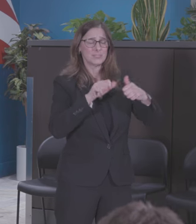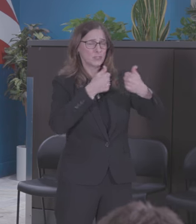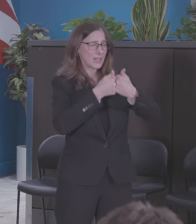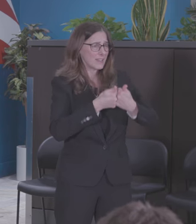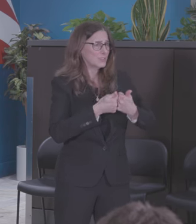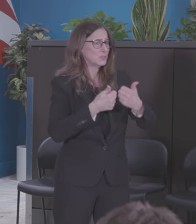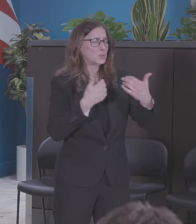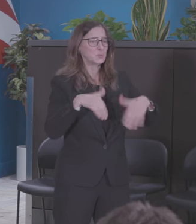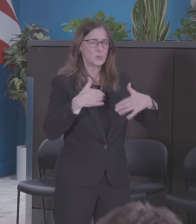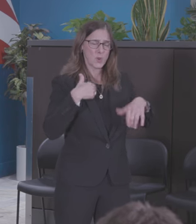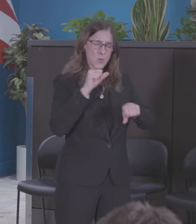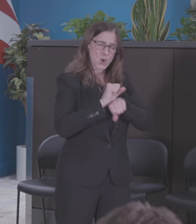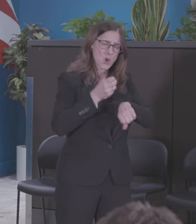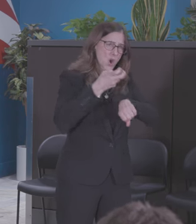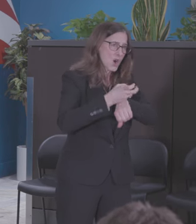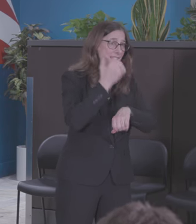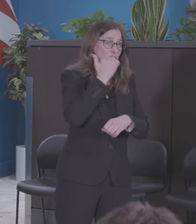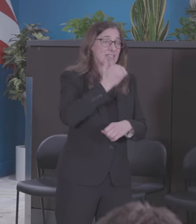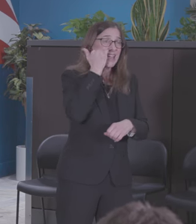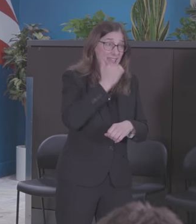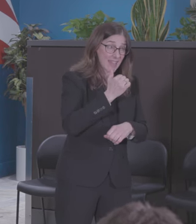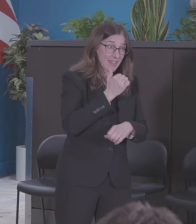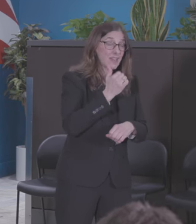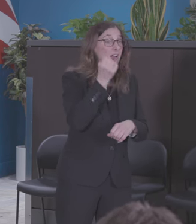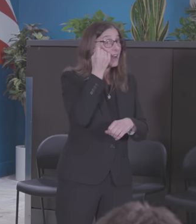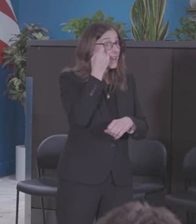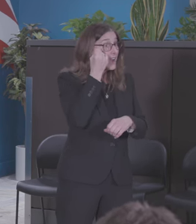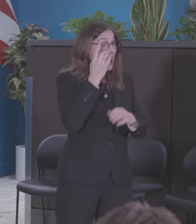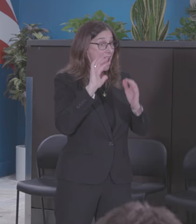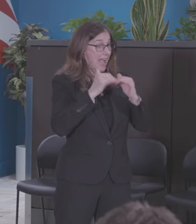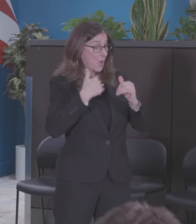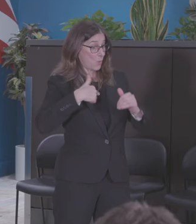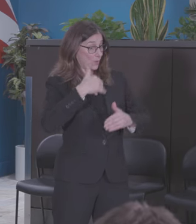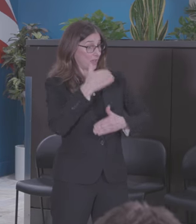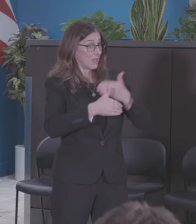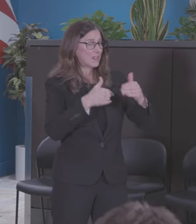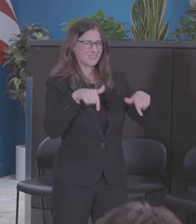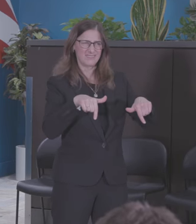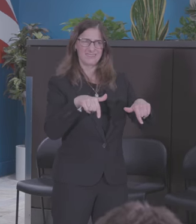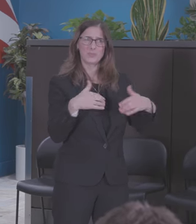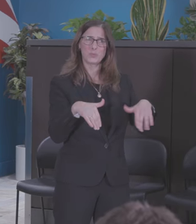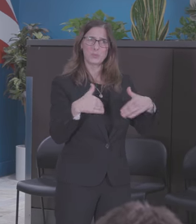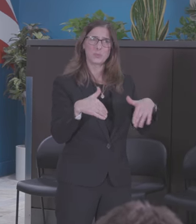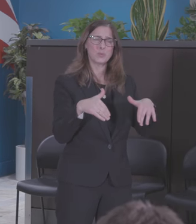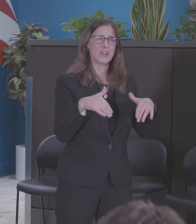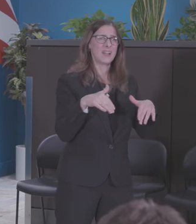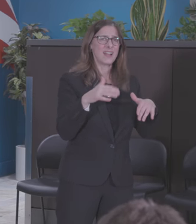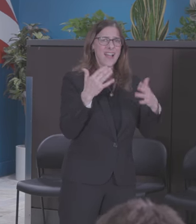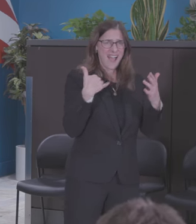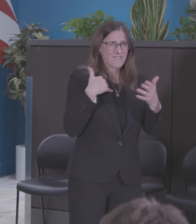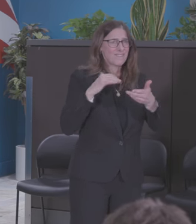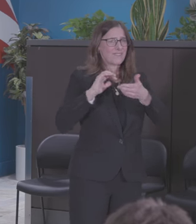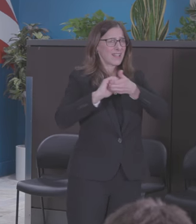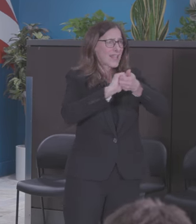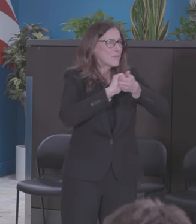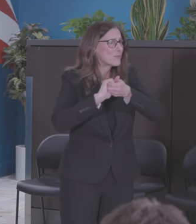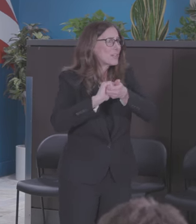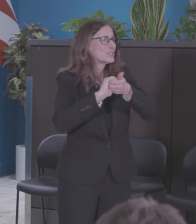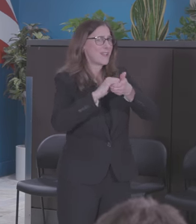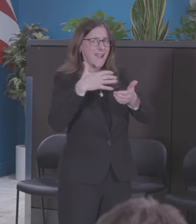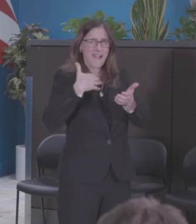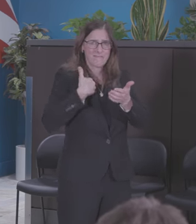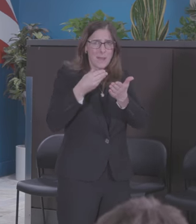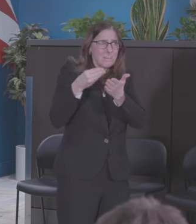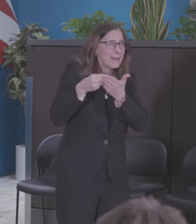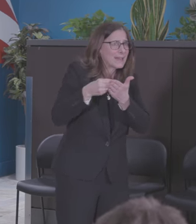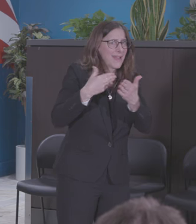every single day, but we are doing so in an unprecedented moment also of resources and collaboration. This